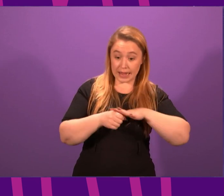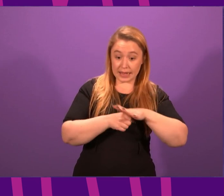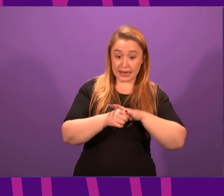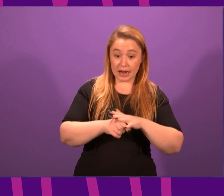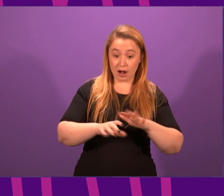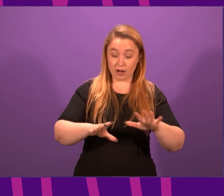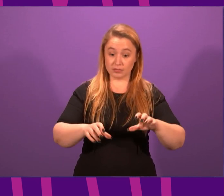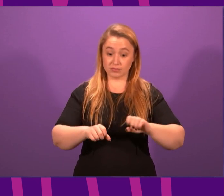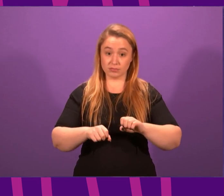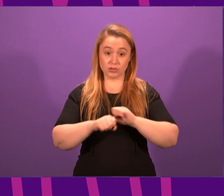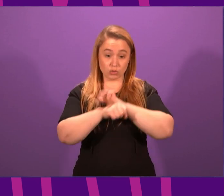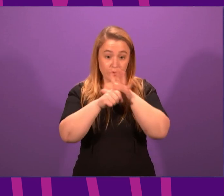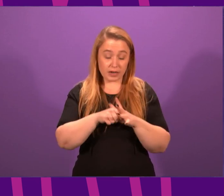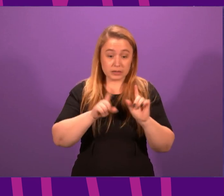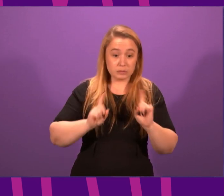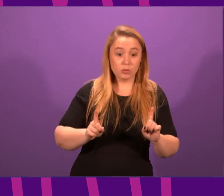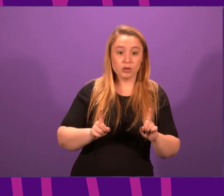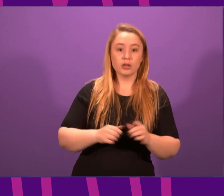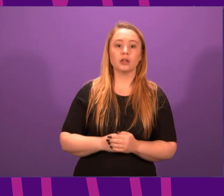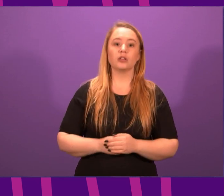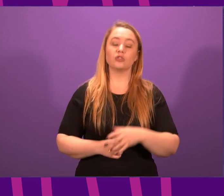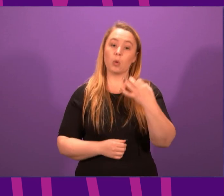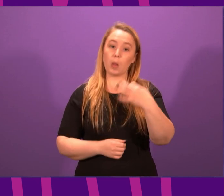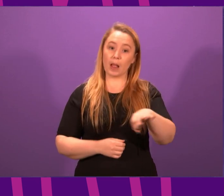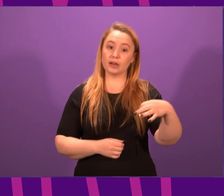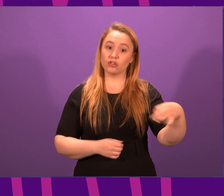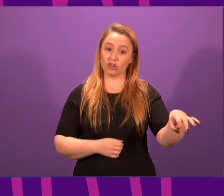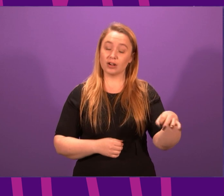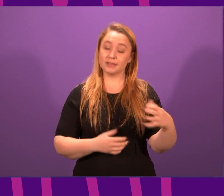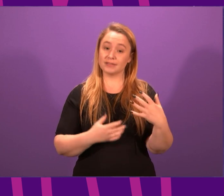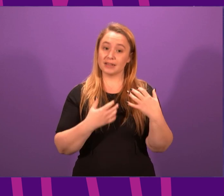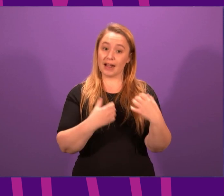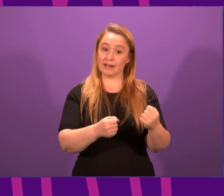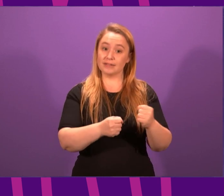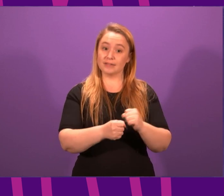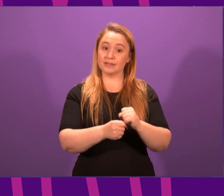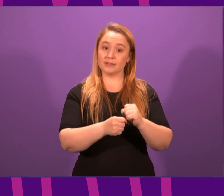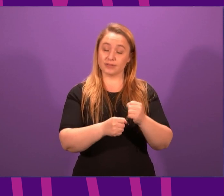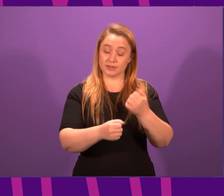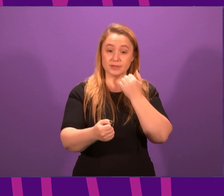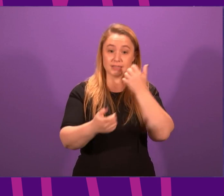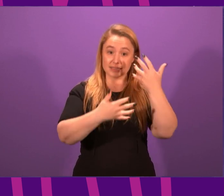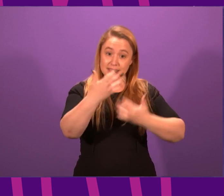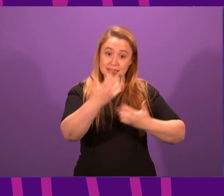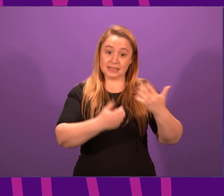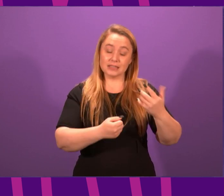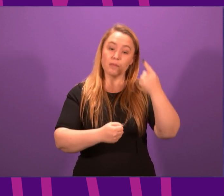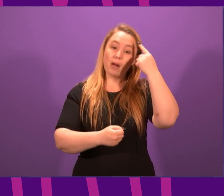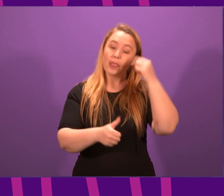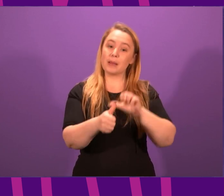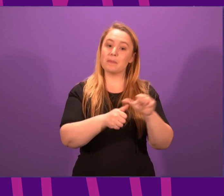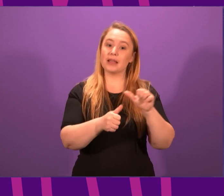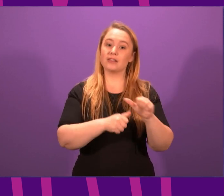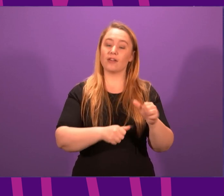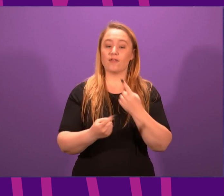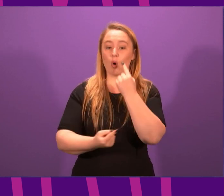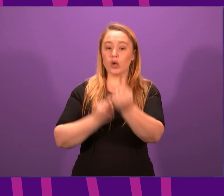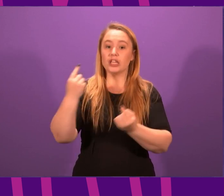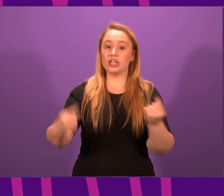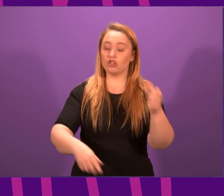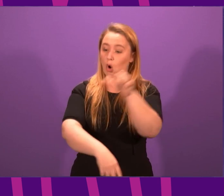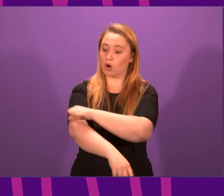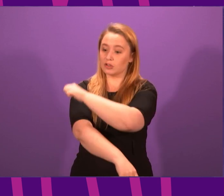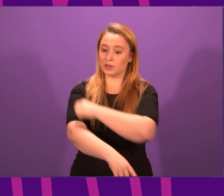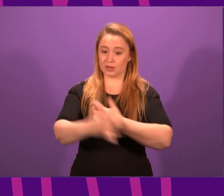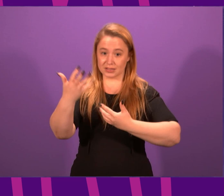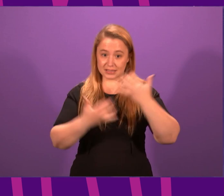figures Lanarkshire-wide, but I think a further breakdown would be useful, hospital by hospital. The government must, if they